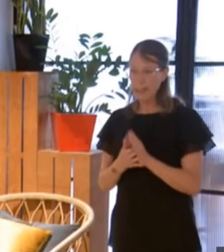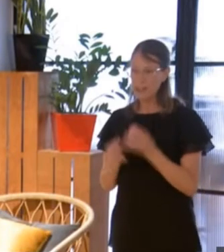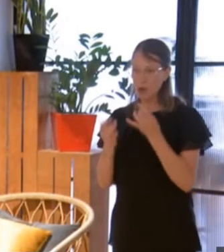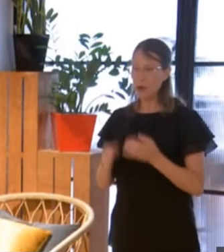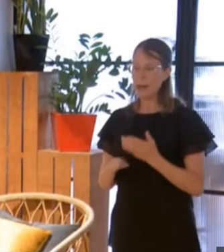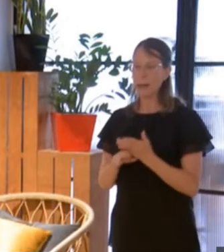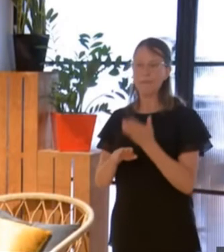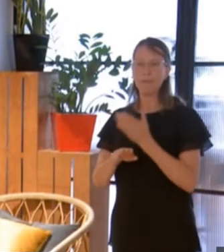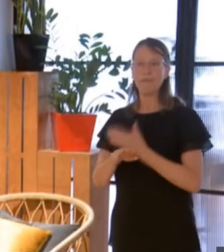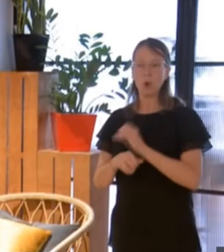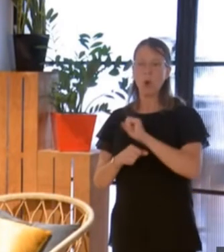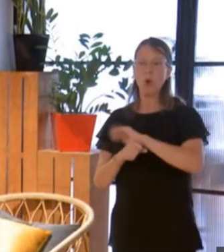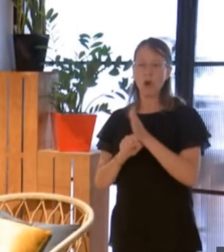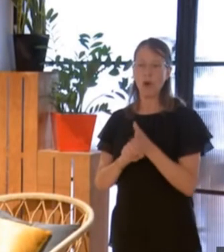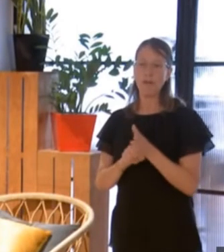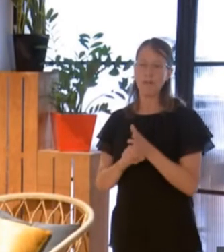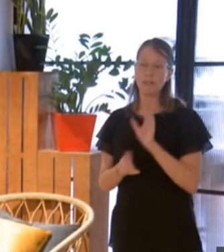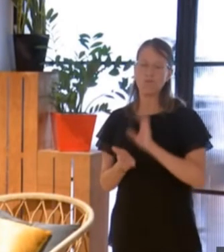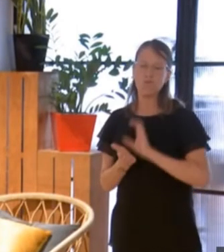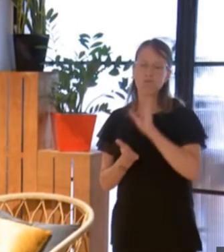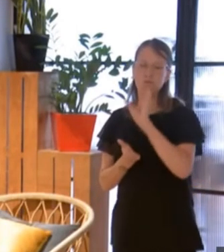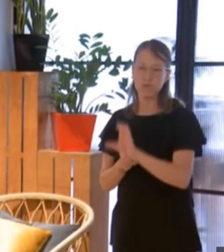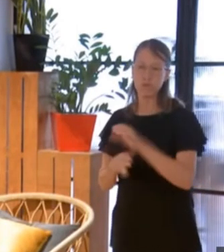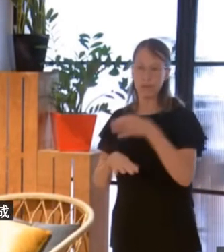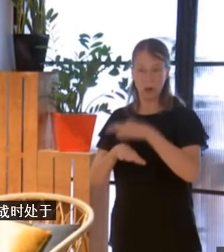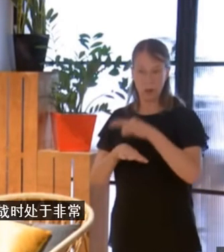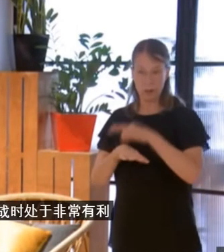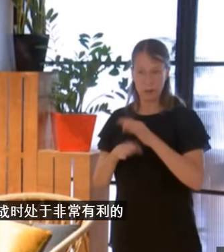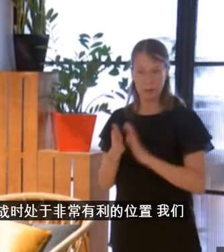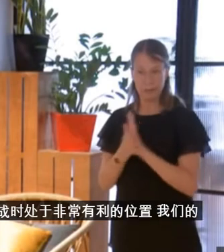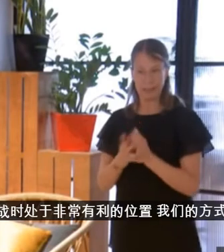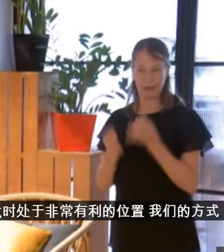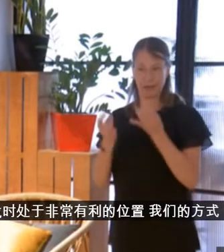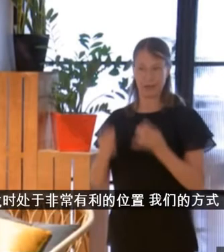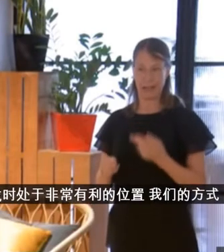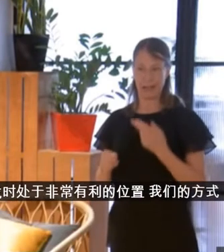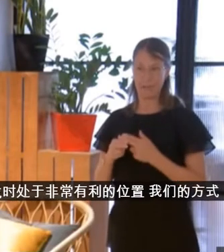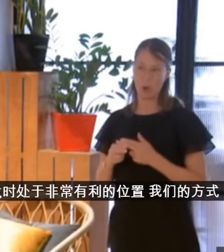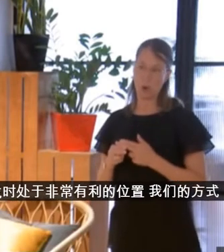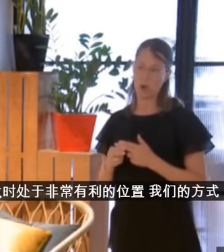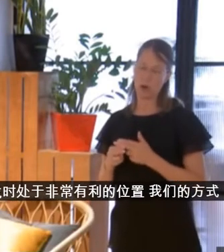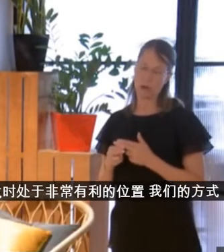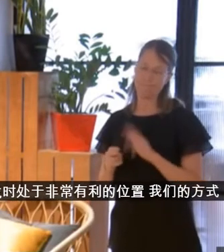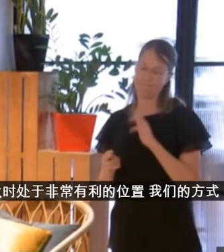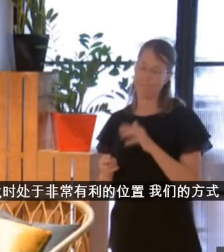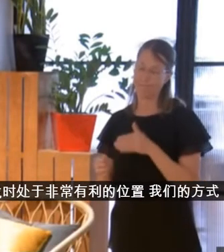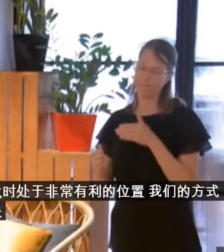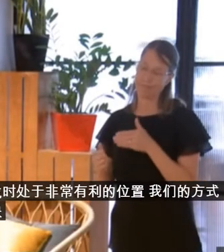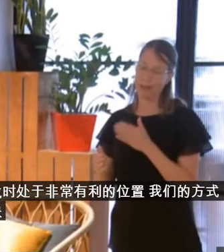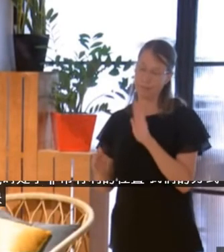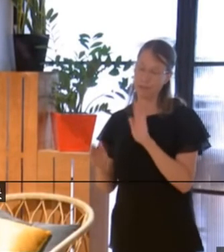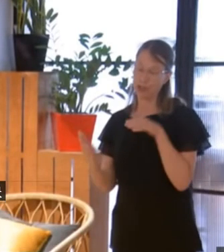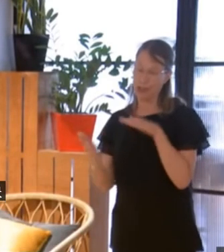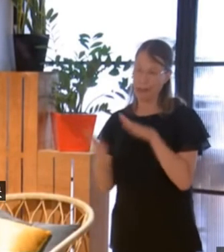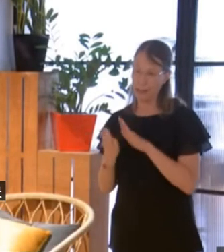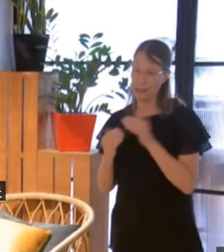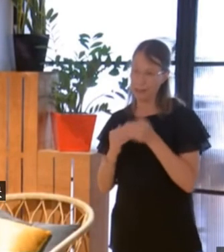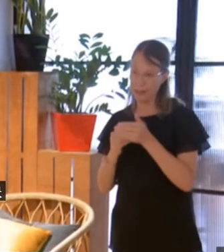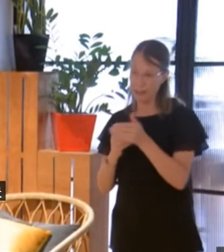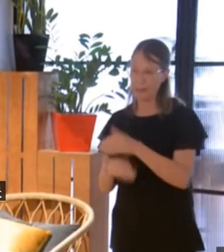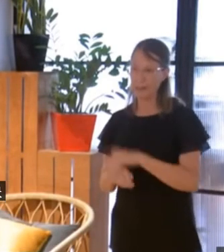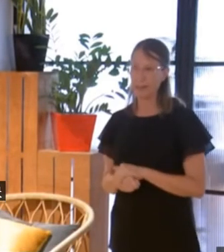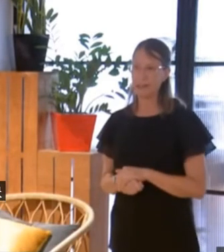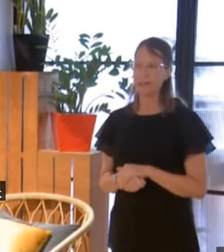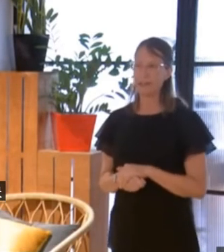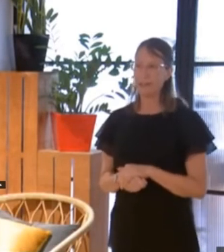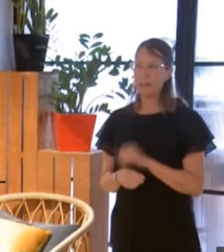very strong position for the challenges that come our way. But the answer to your question, Kenny, is as soon as we can, we